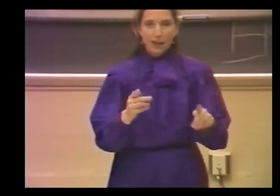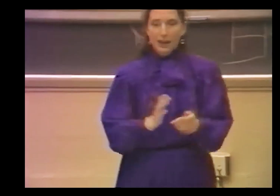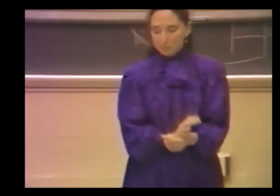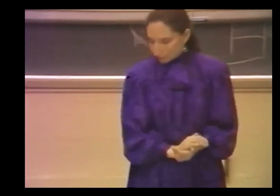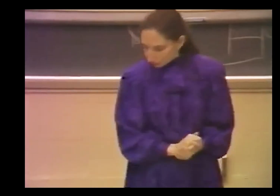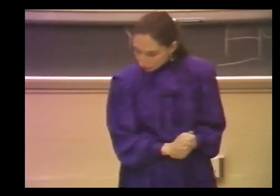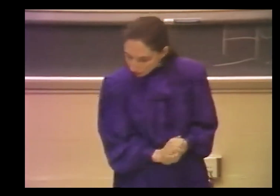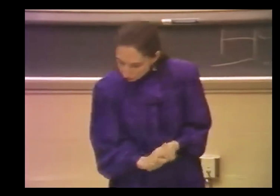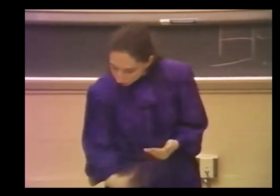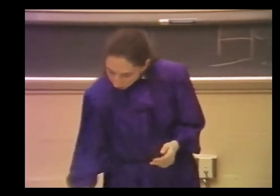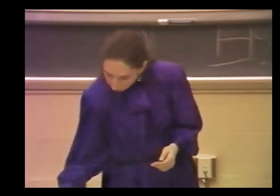Okay.